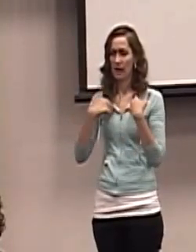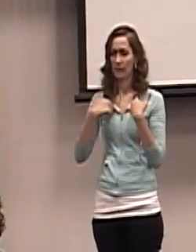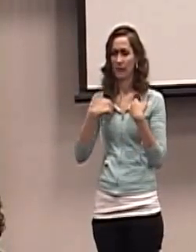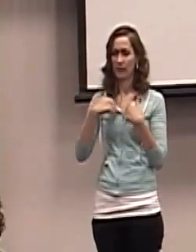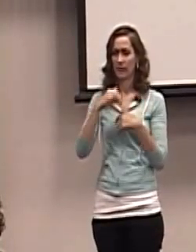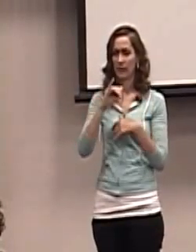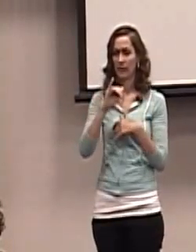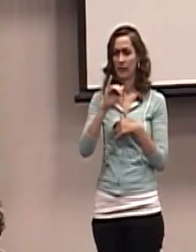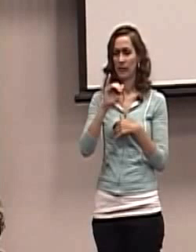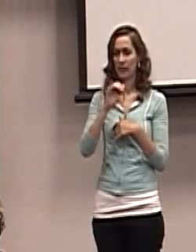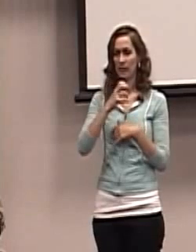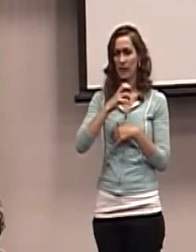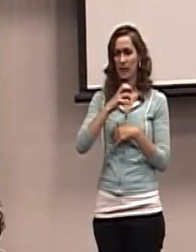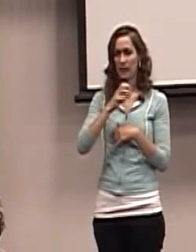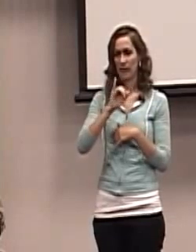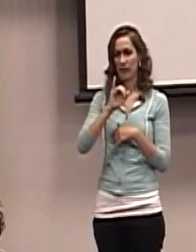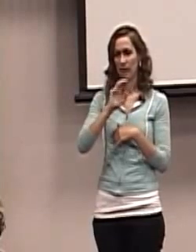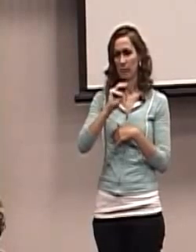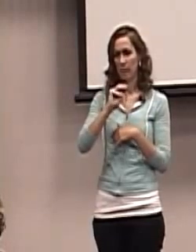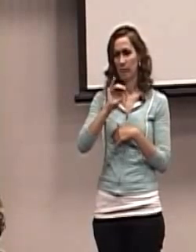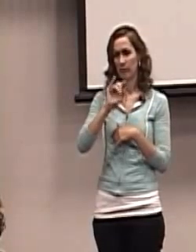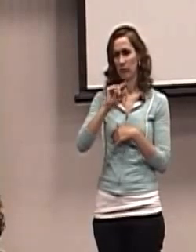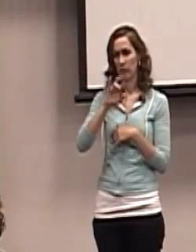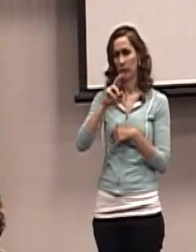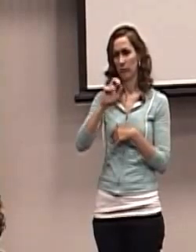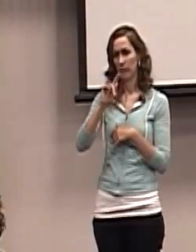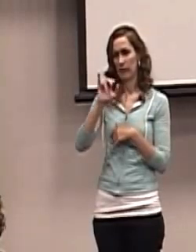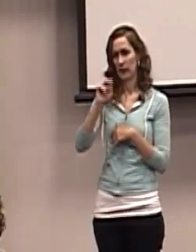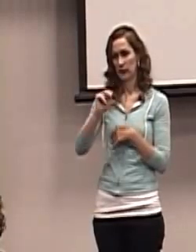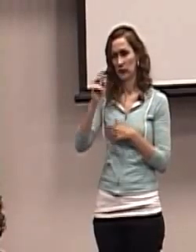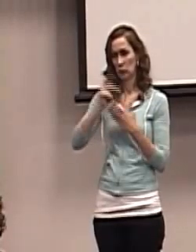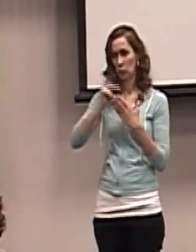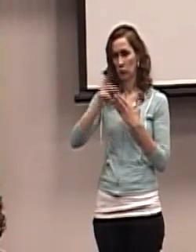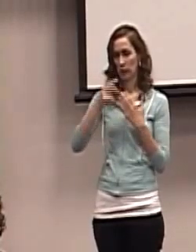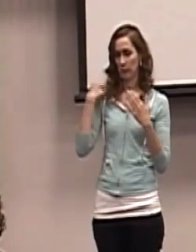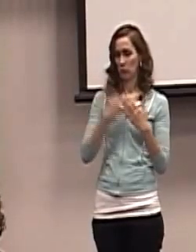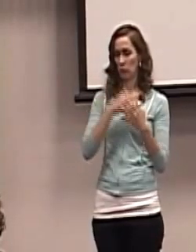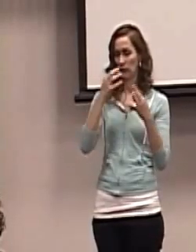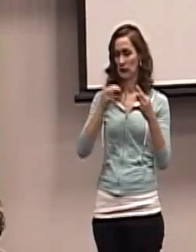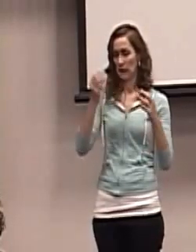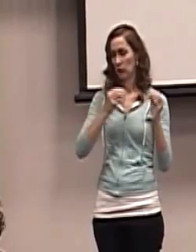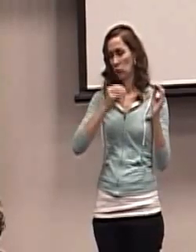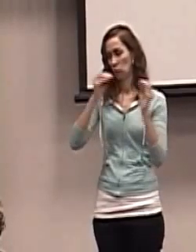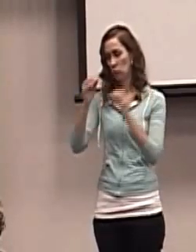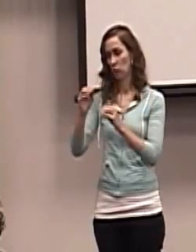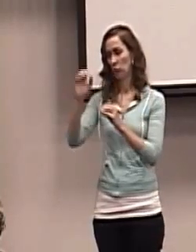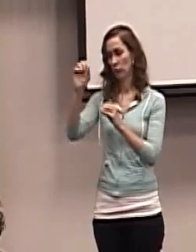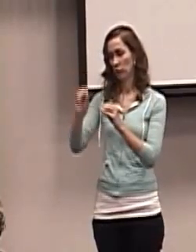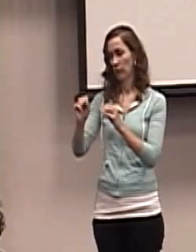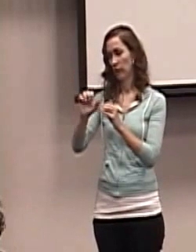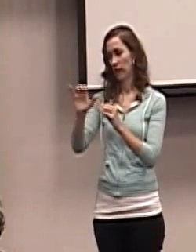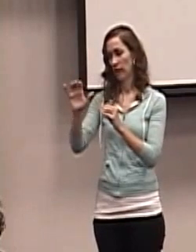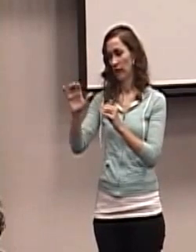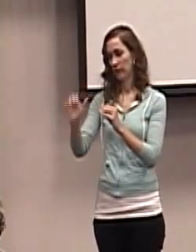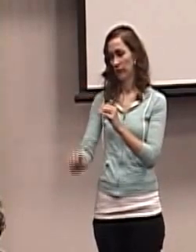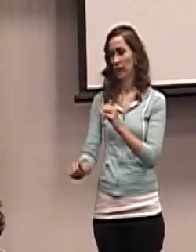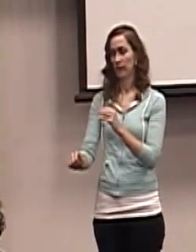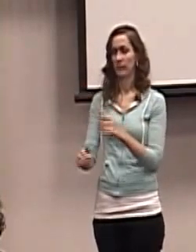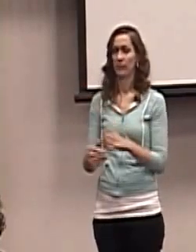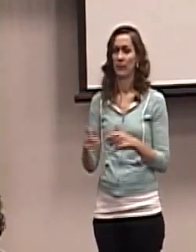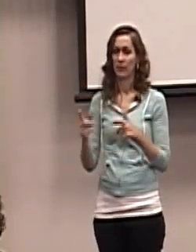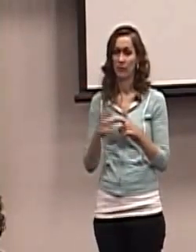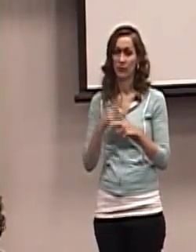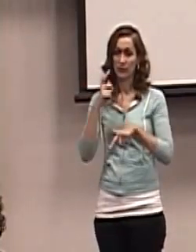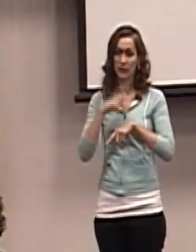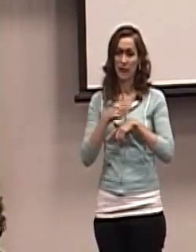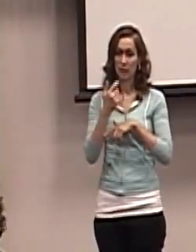So we decided to move to South Africa. First time any of our family, her side or my side, either one, had ever lived east